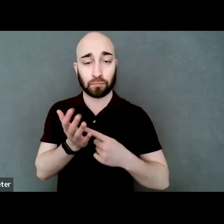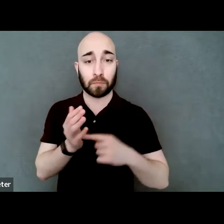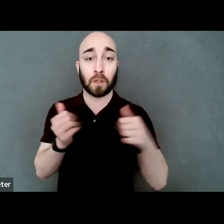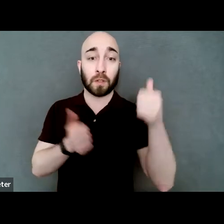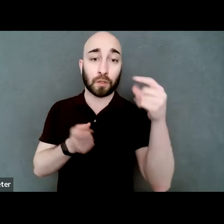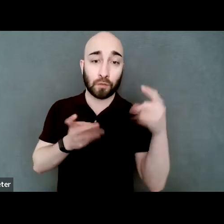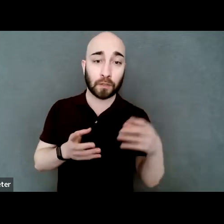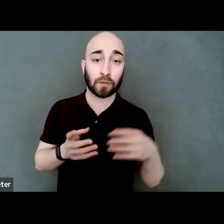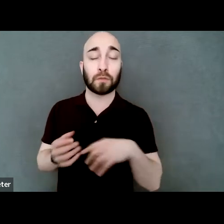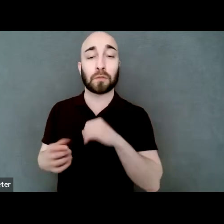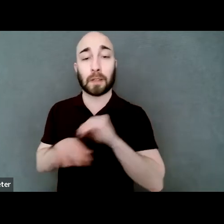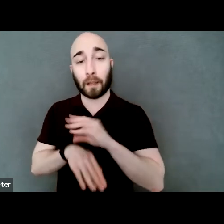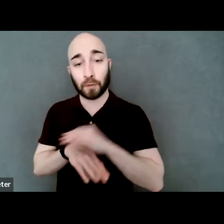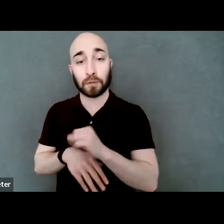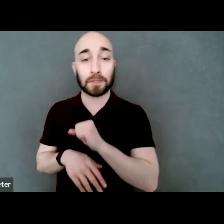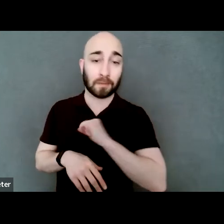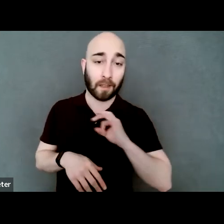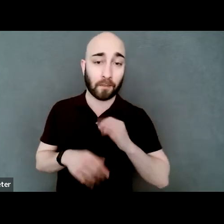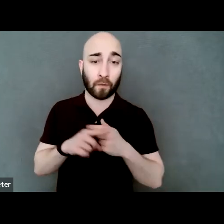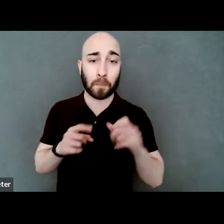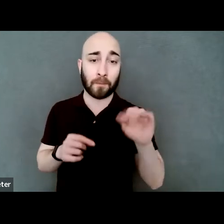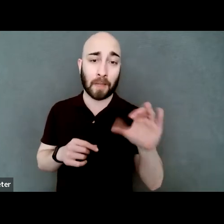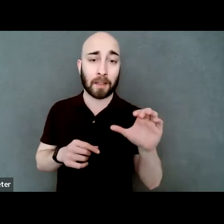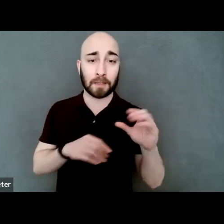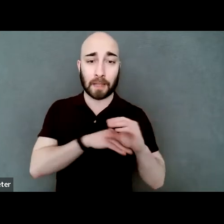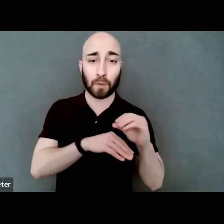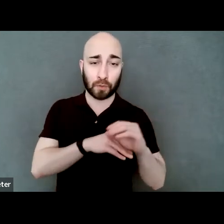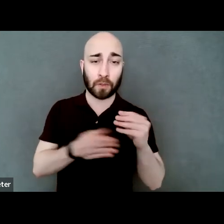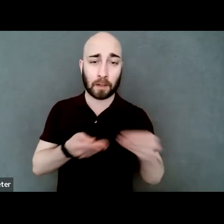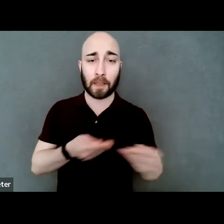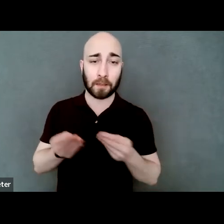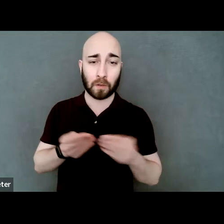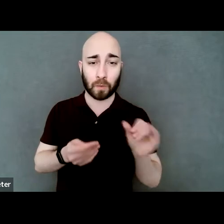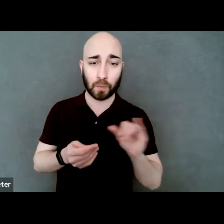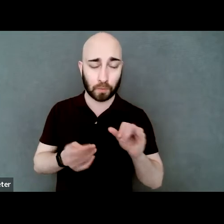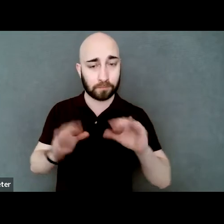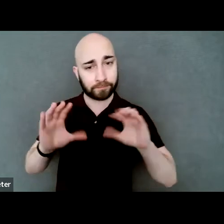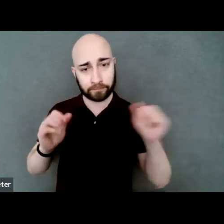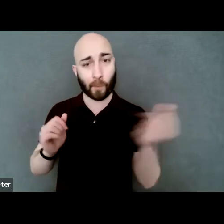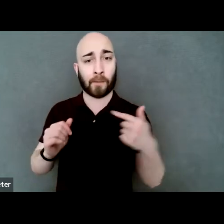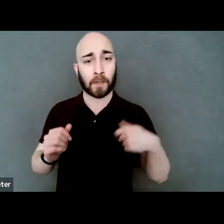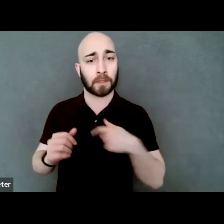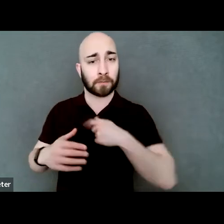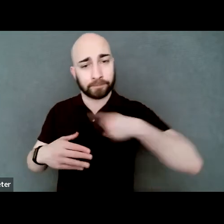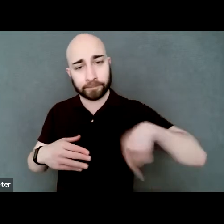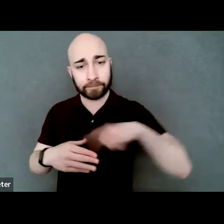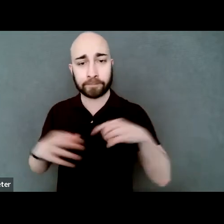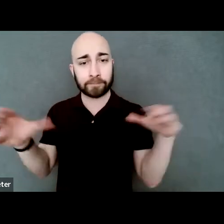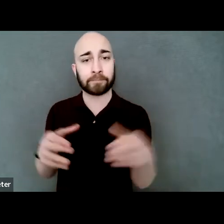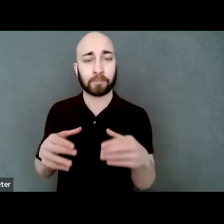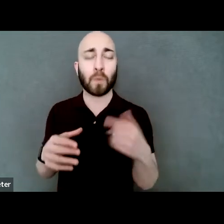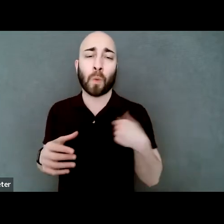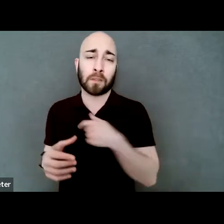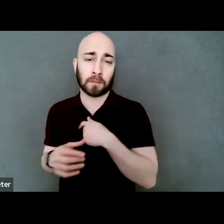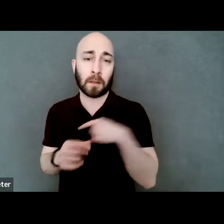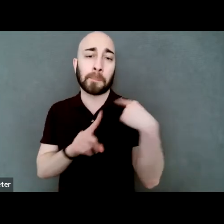our staff from our faculty counselor liaison. We met to talk about, for us in student